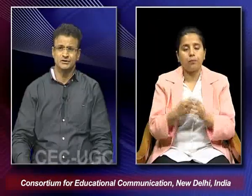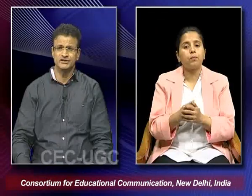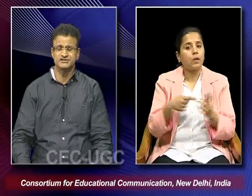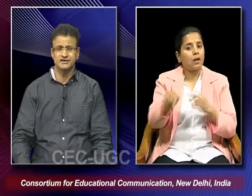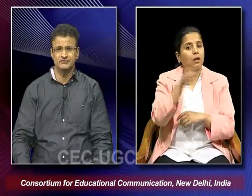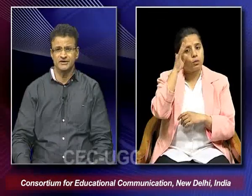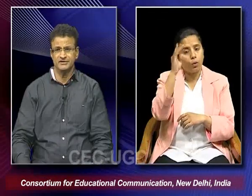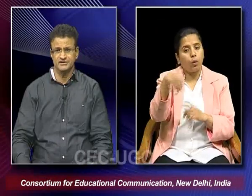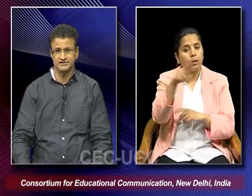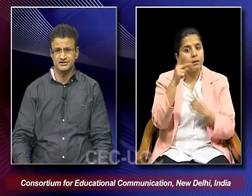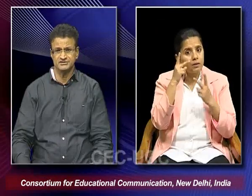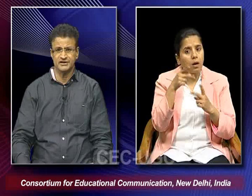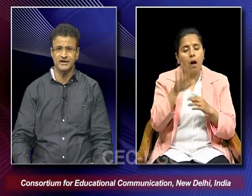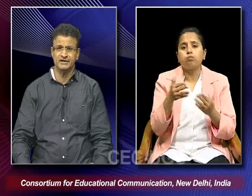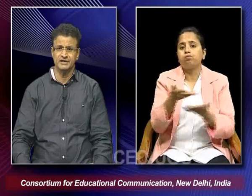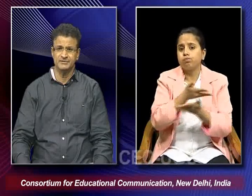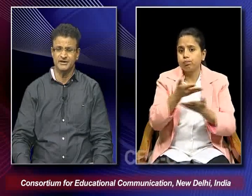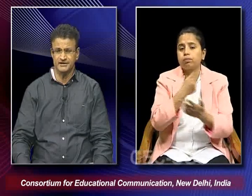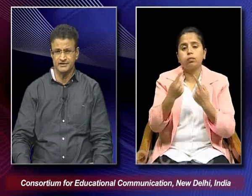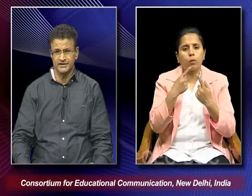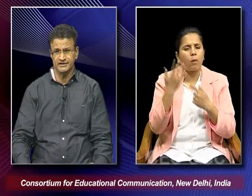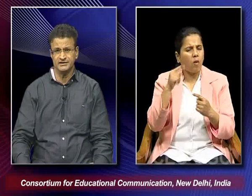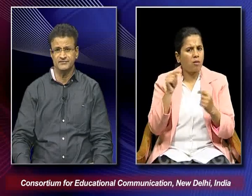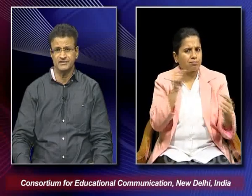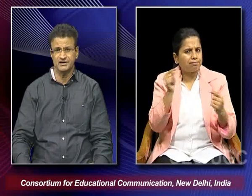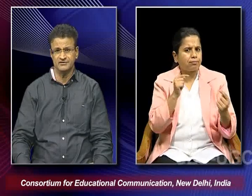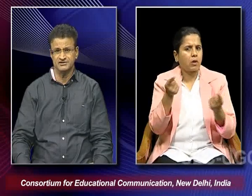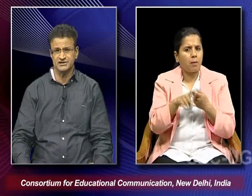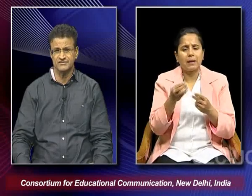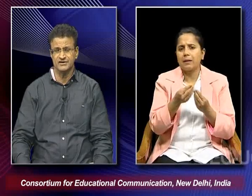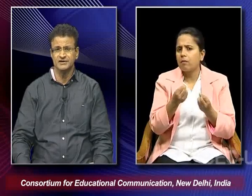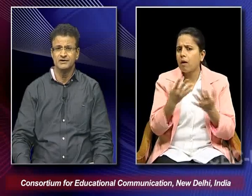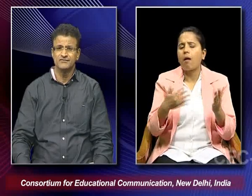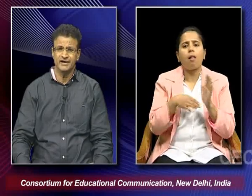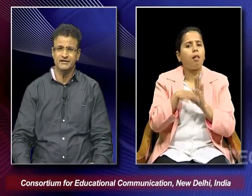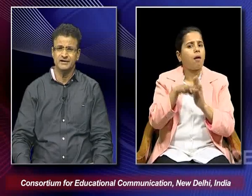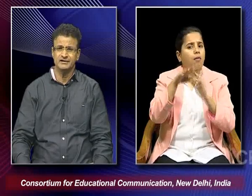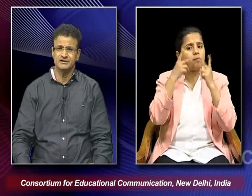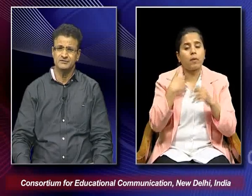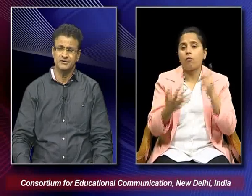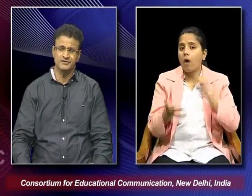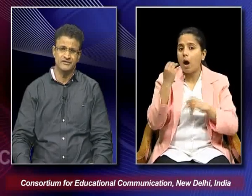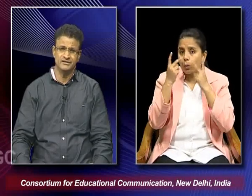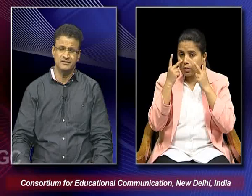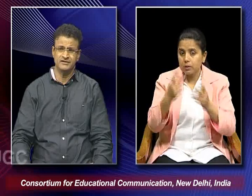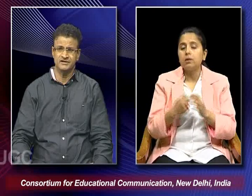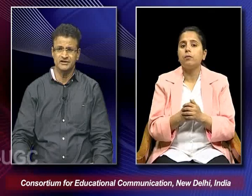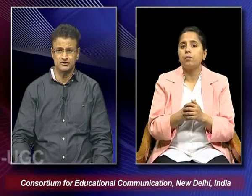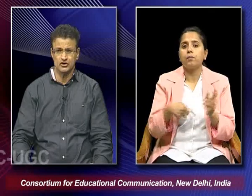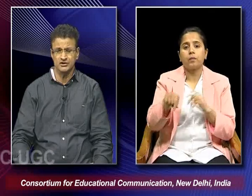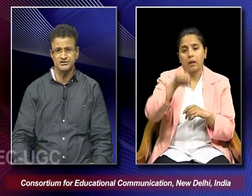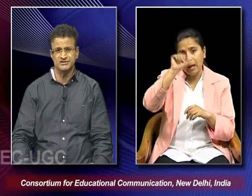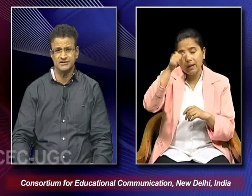these theories, they have been discussed and debated at different levels, and we find that when the